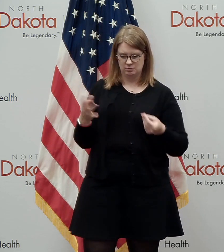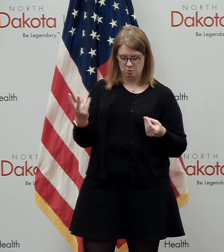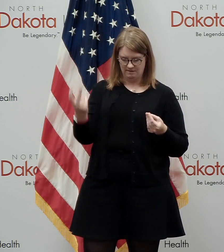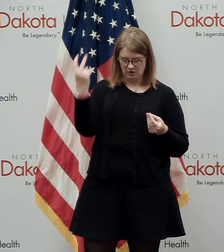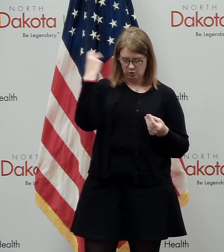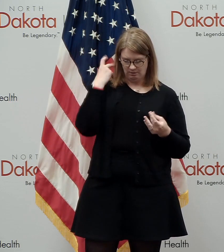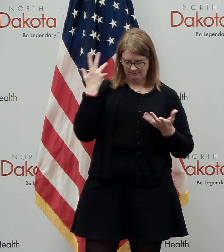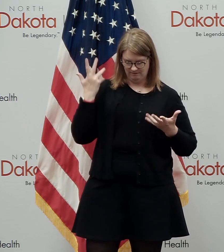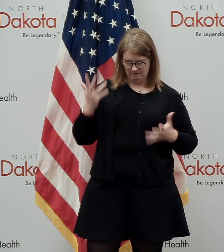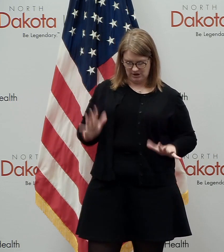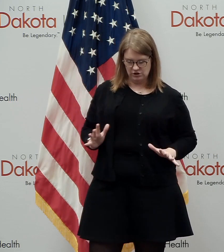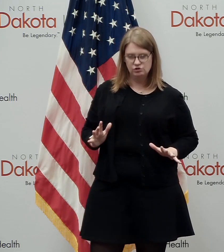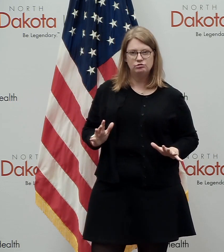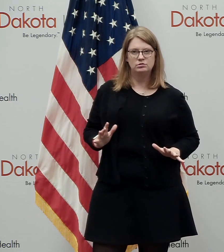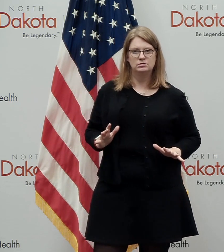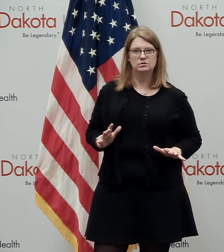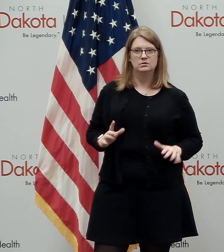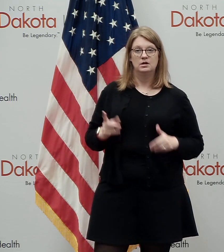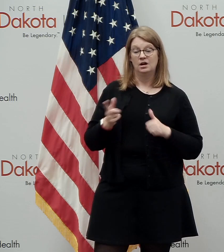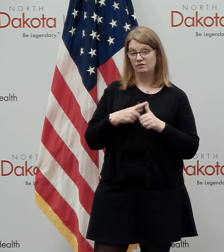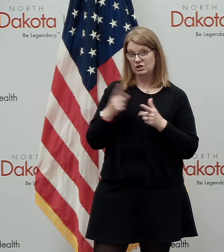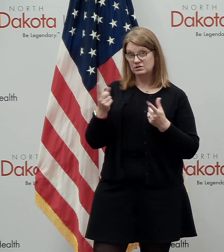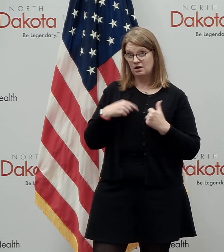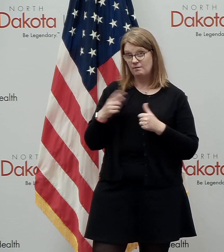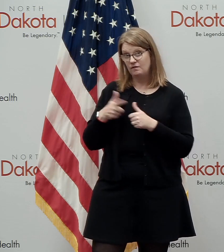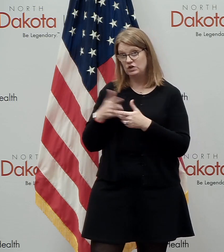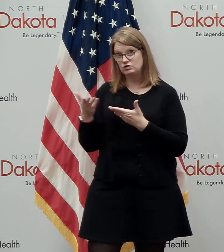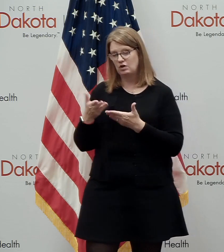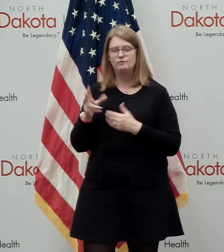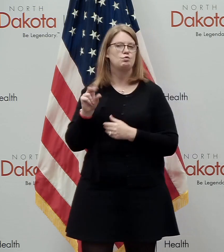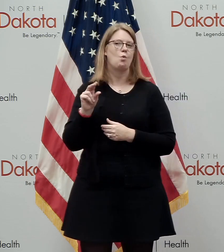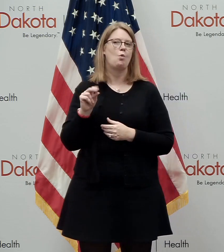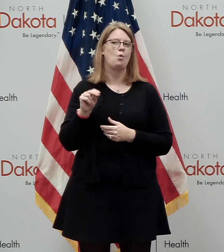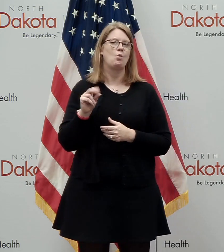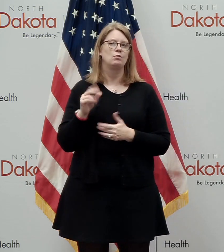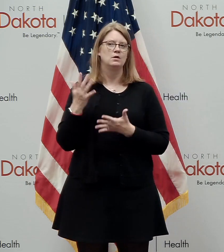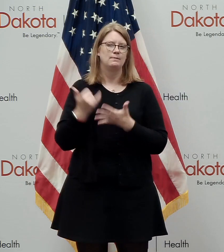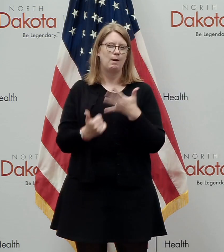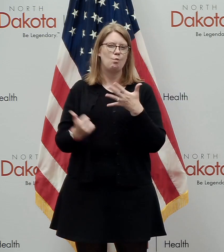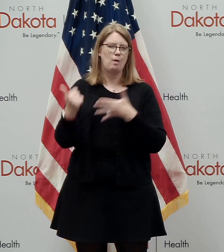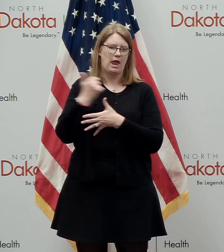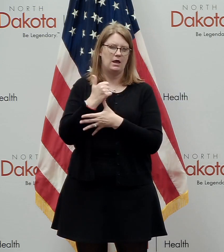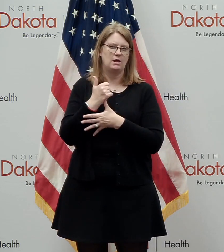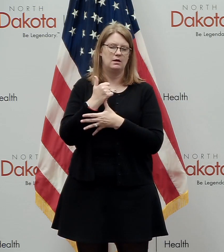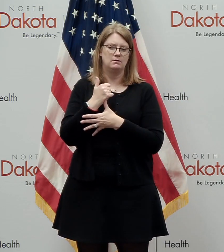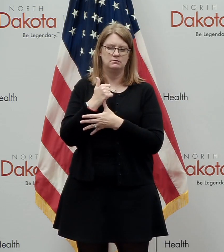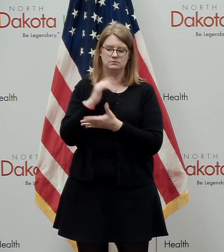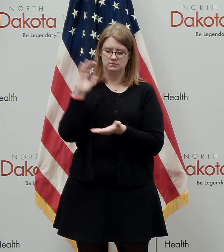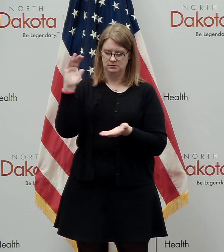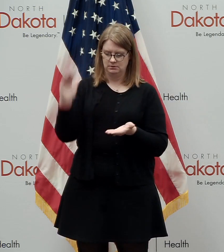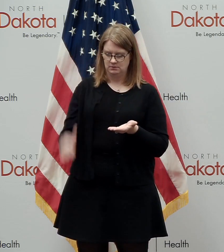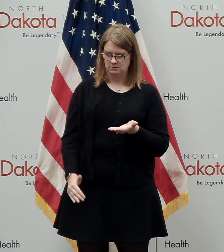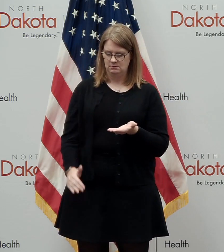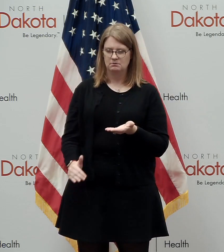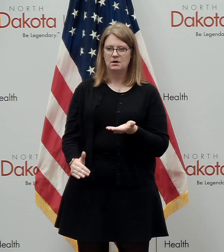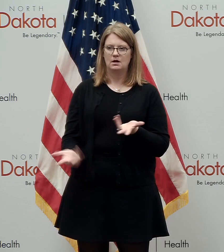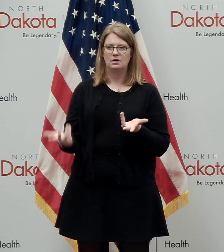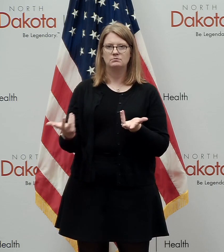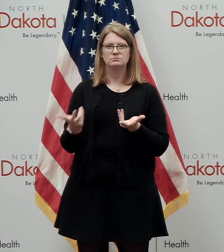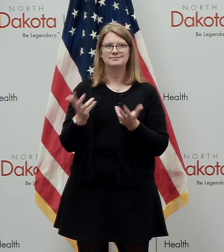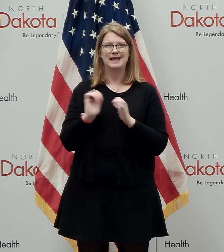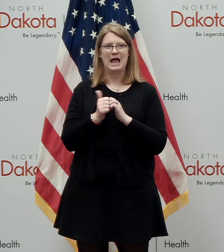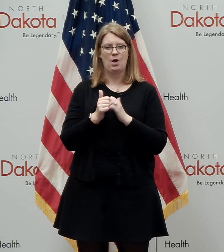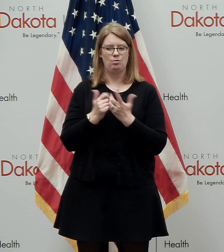time, so it won't be a first come, first serve. It'll be a ranking criteria that the bank will release in terms of how